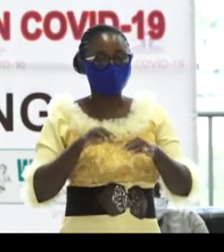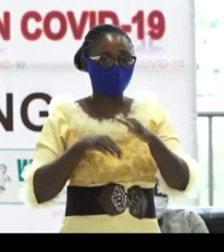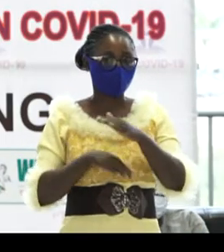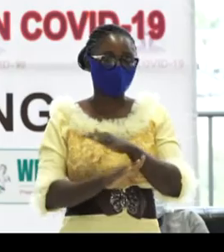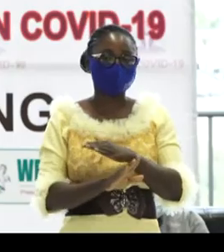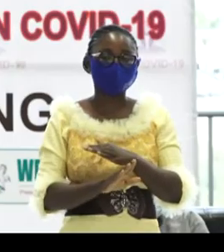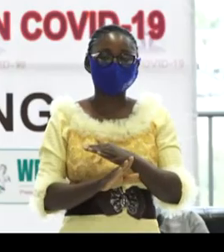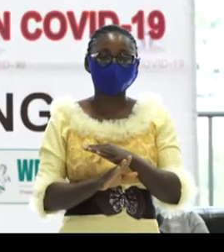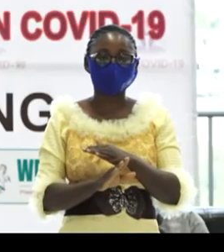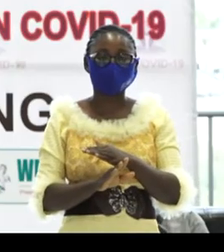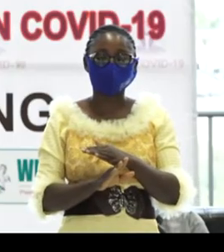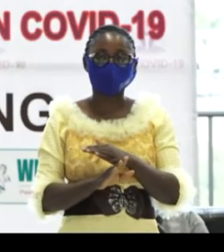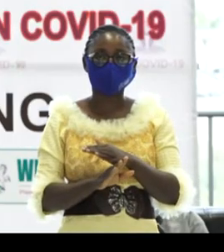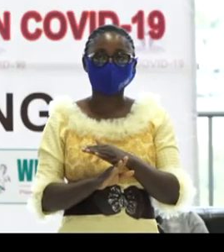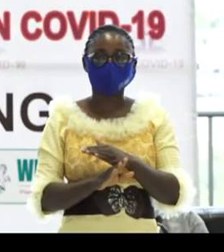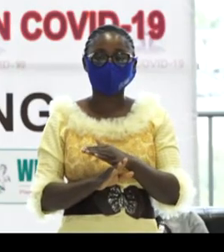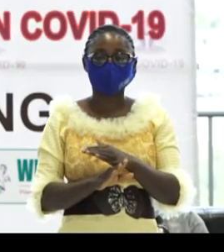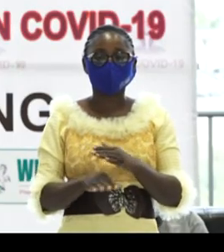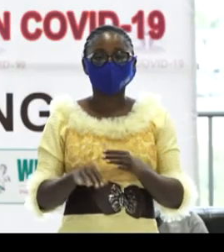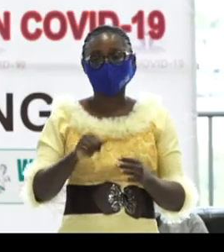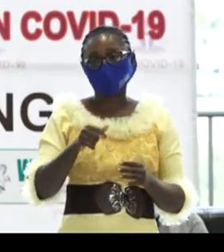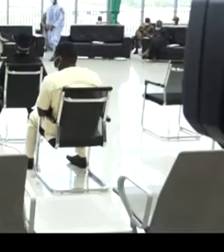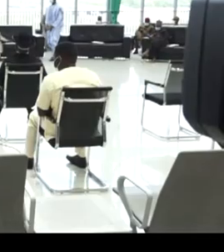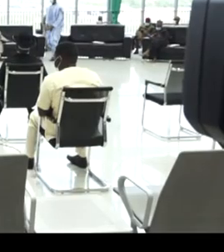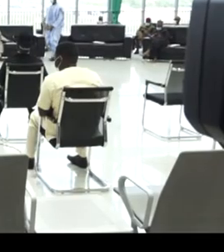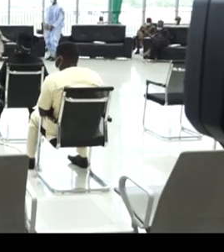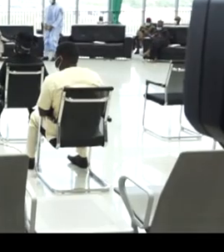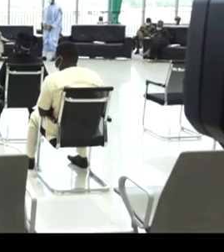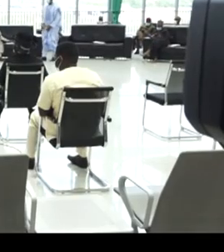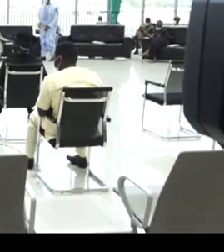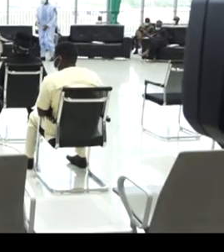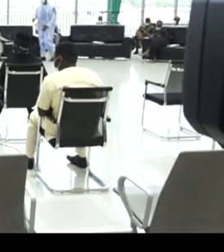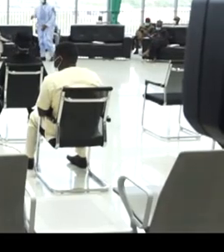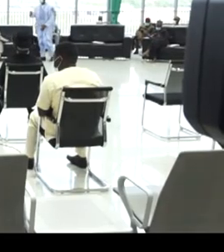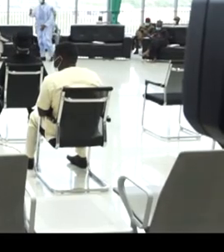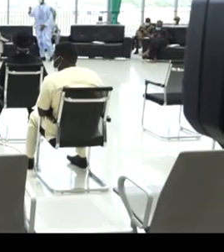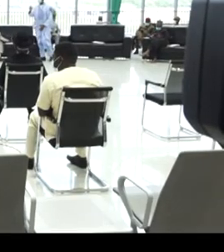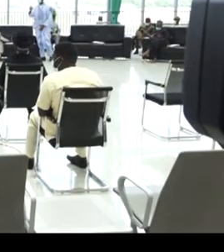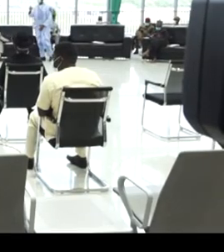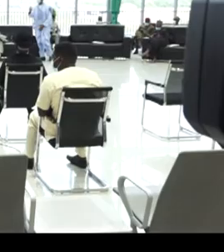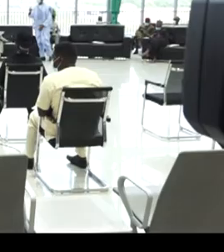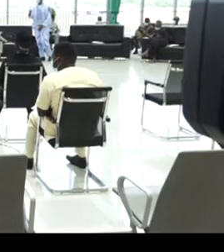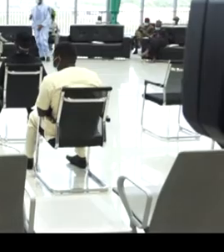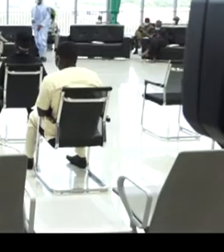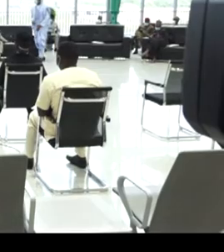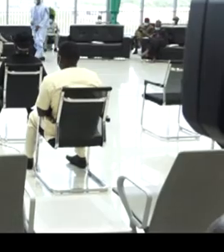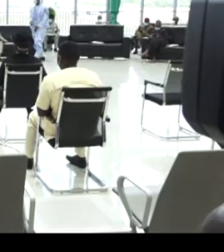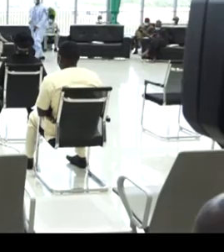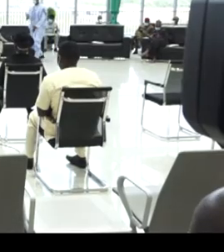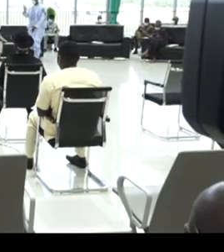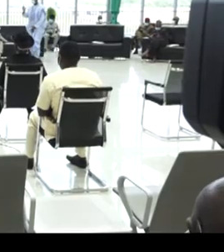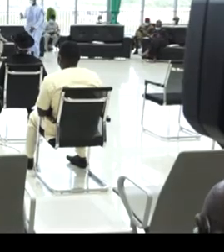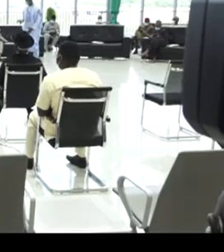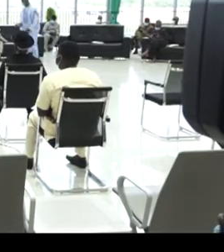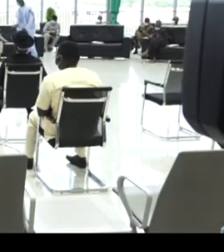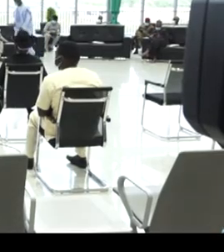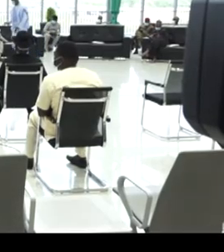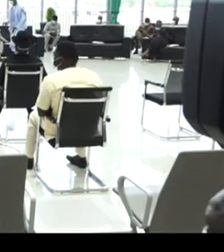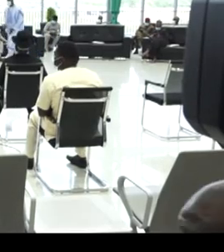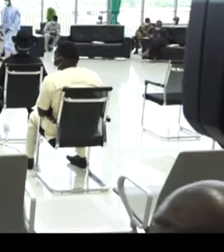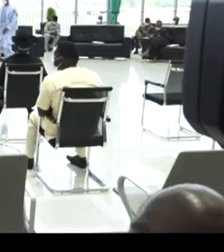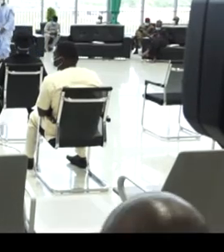KLM, not approved for the same reason as Air France. The initial six-month mandate of the Presidential Task Force on COVID-19,